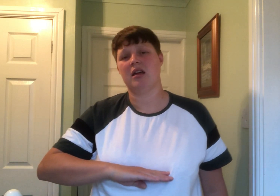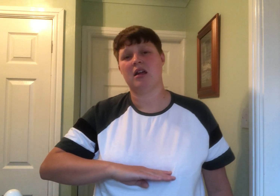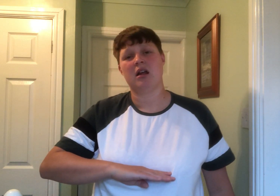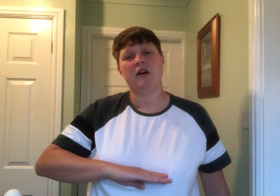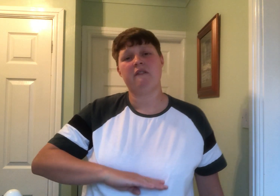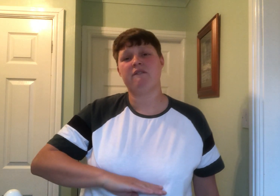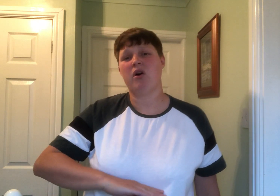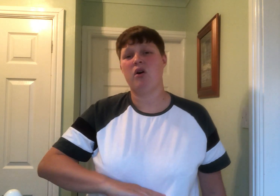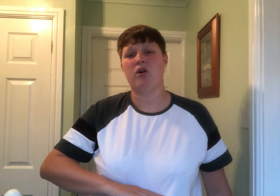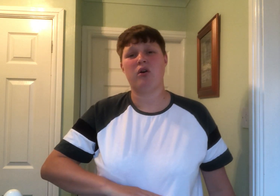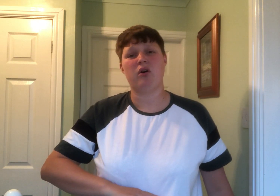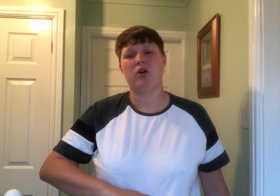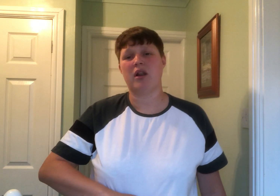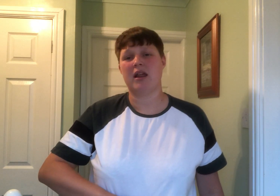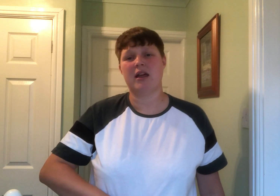I'm falling